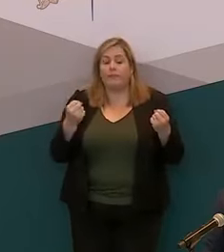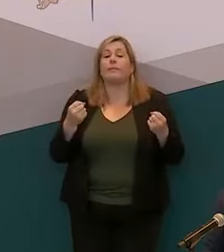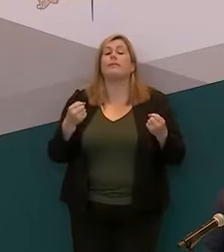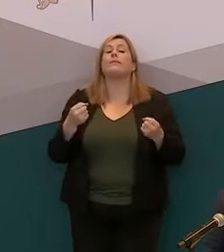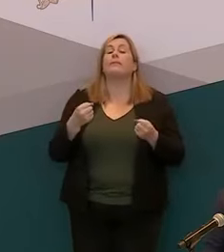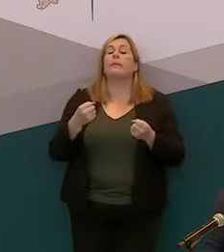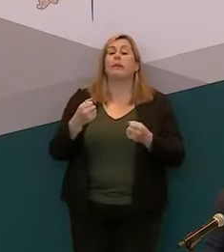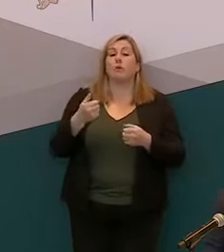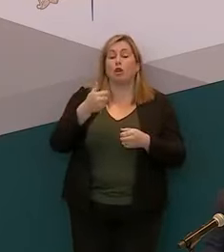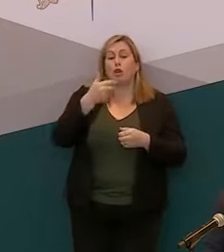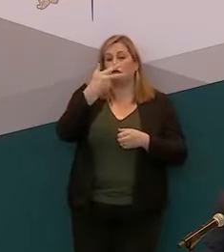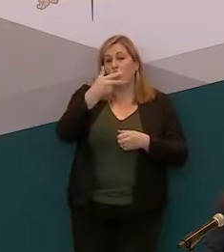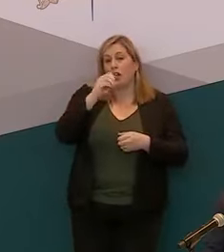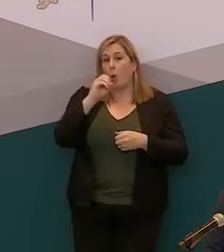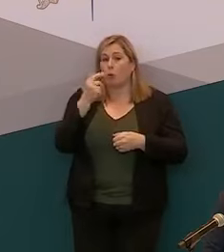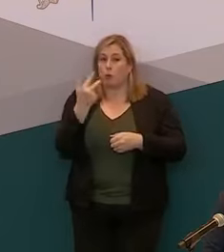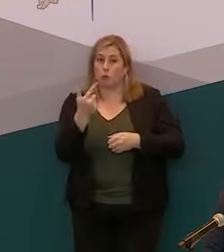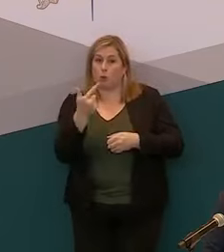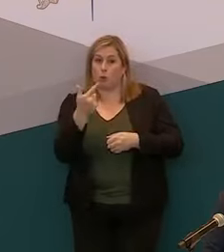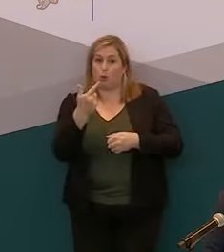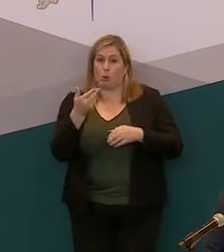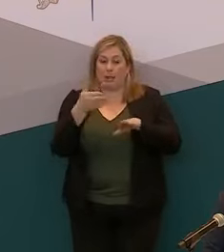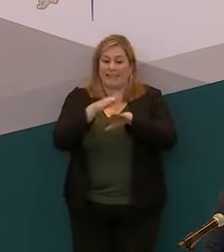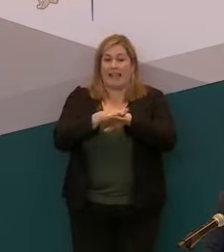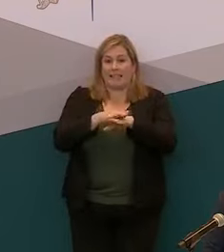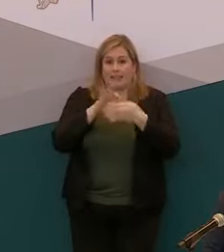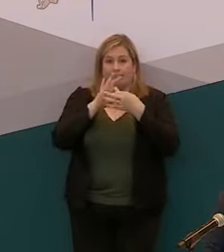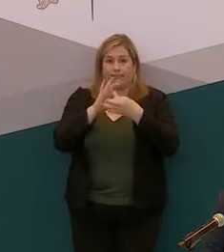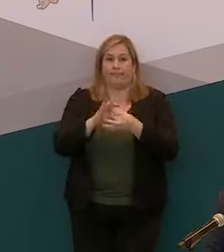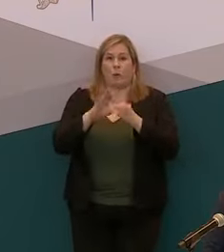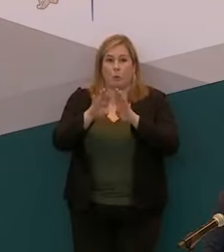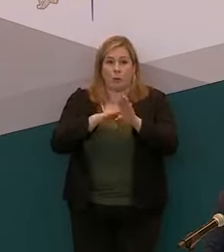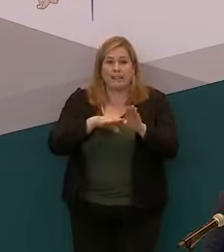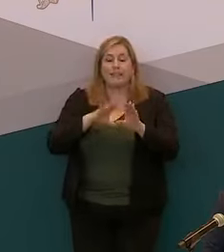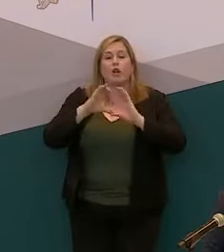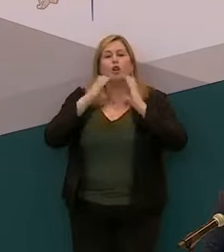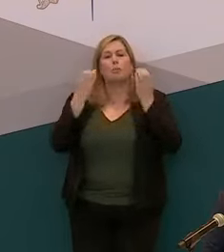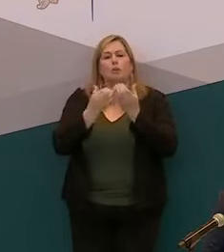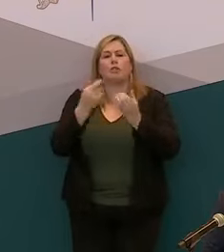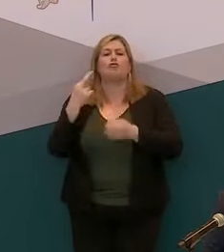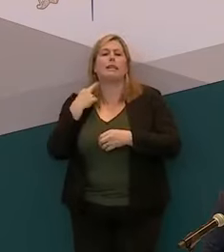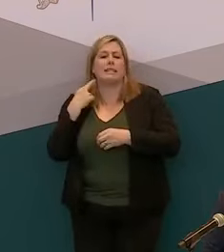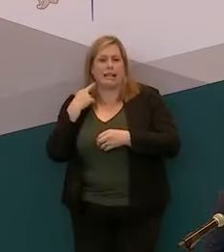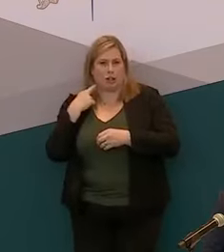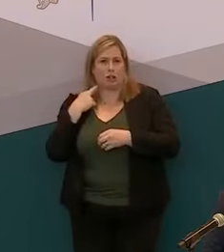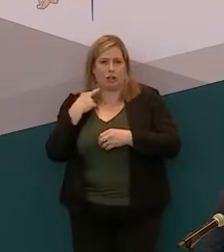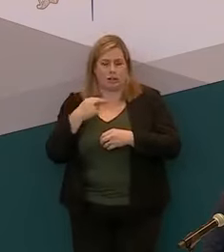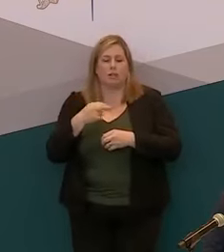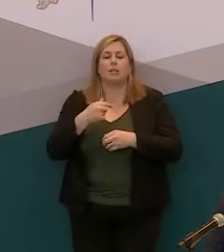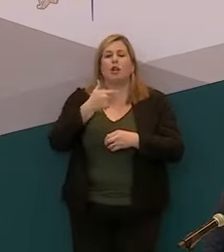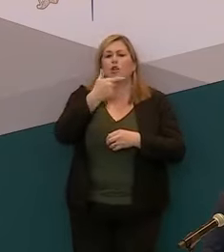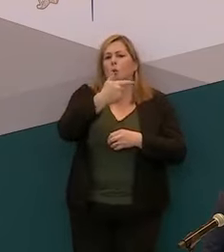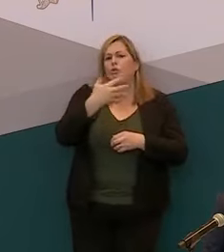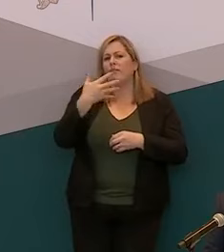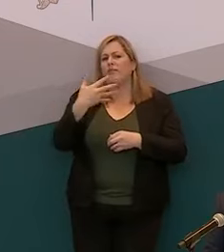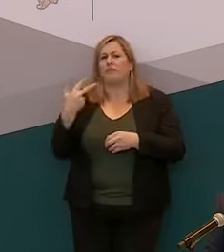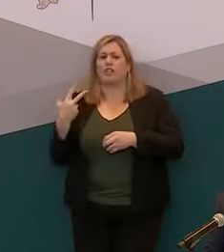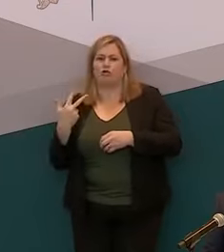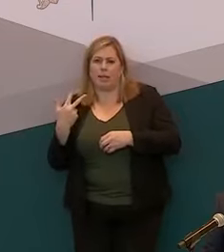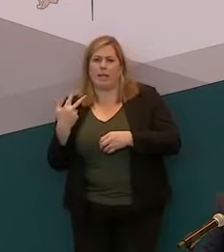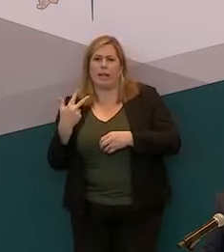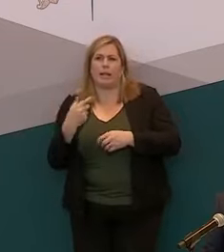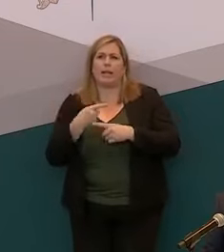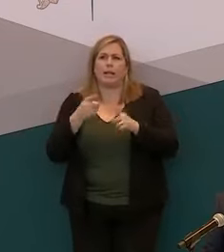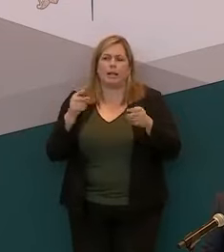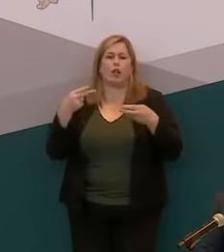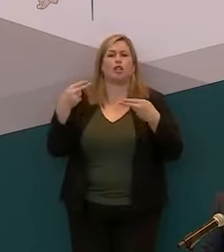302 deaths in total associated with the nursing homes, with community residential settings overall, 253 of which